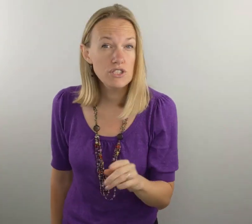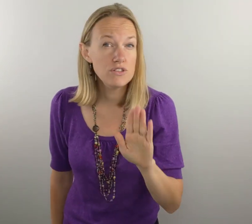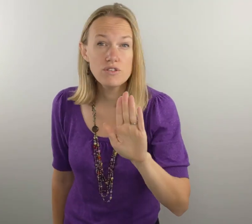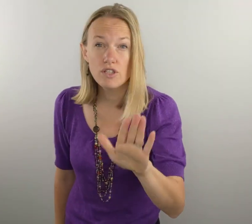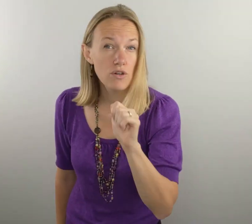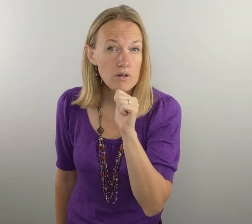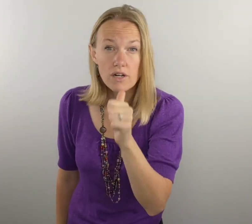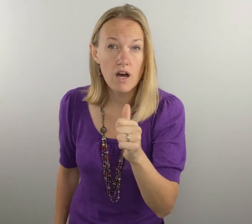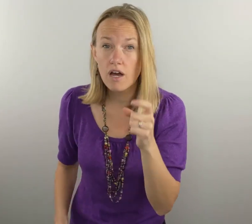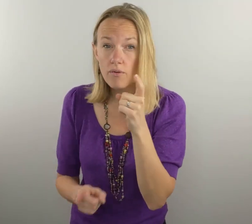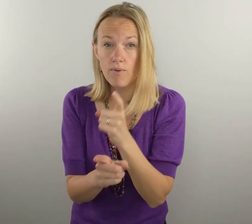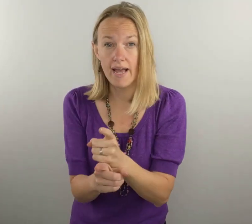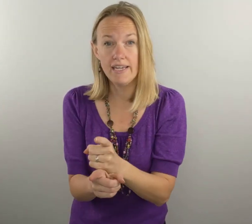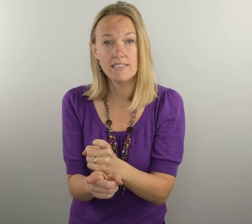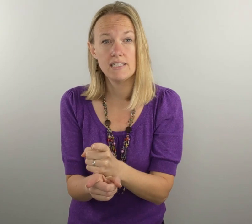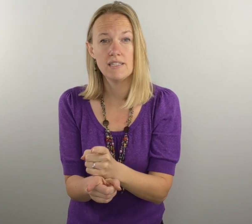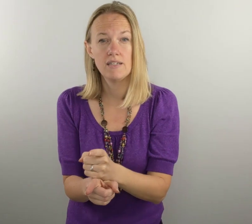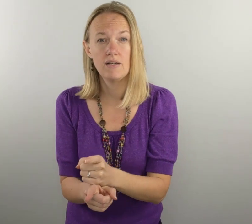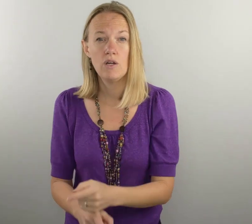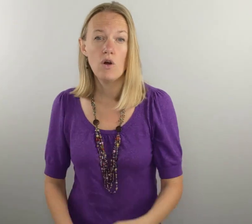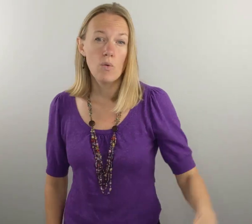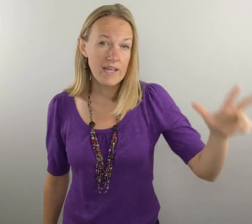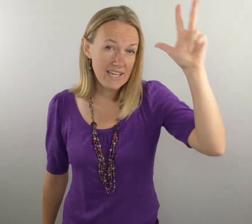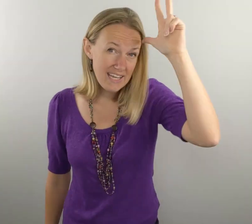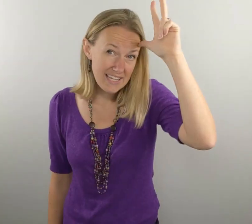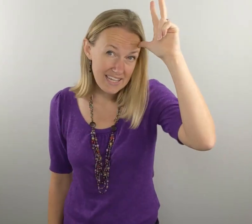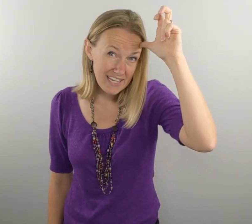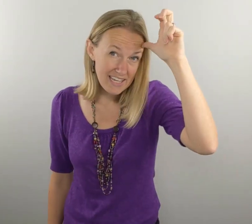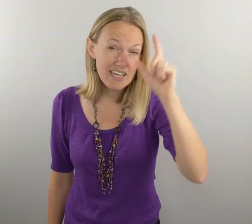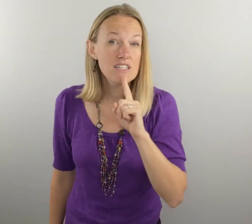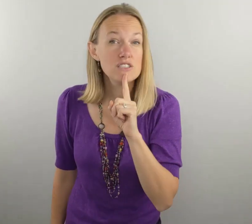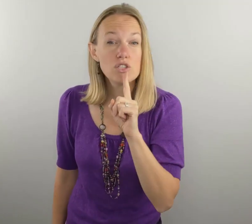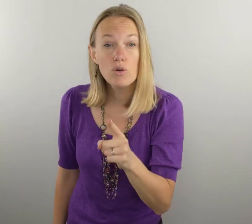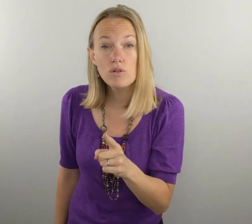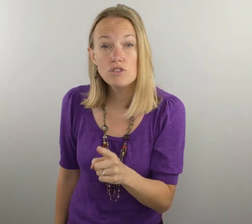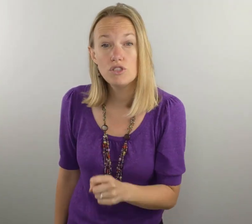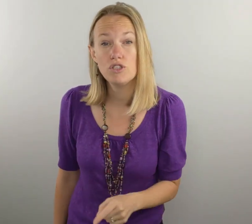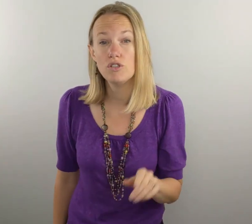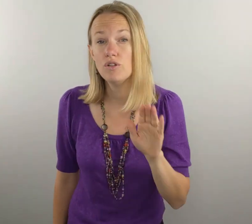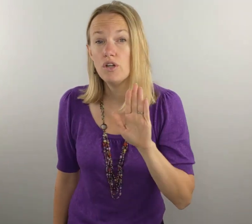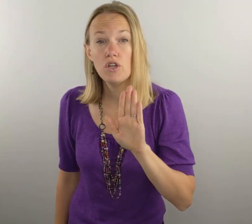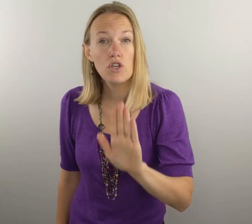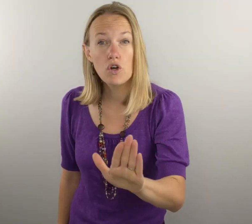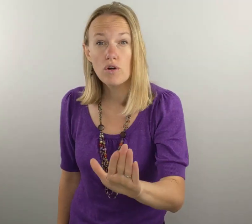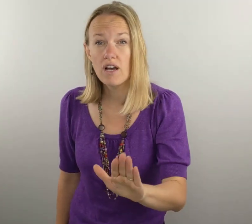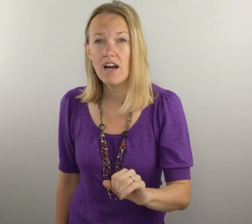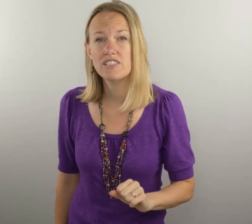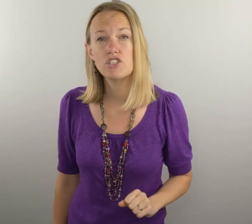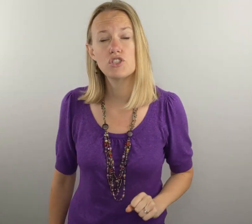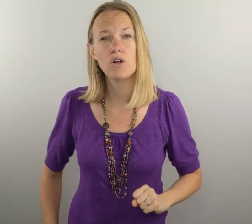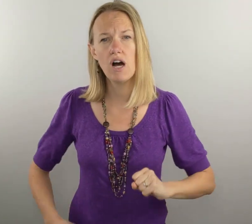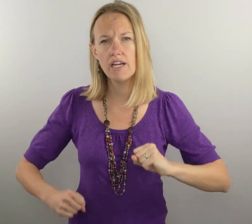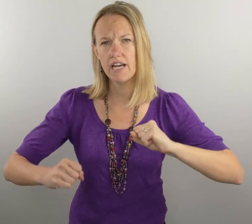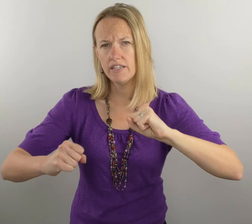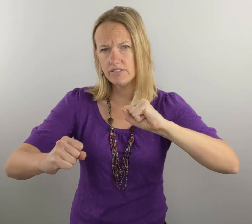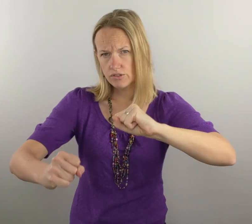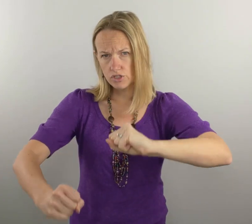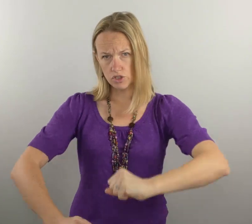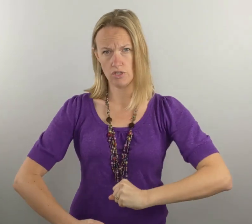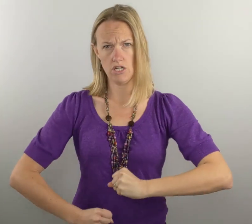you you're not right, when he told you you're not strong enough, so